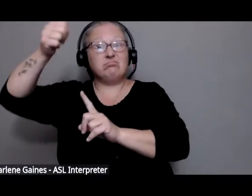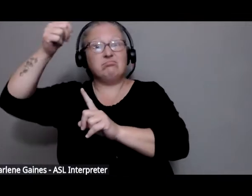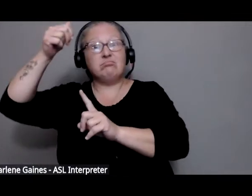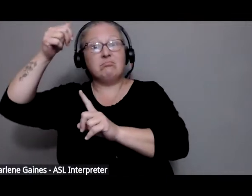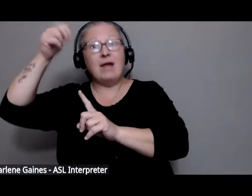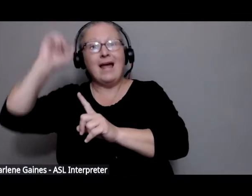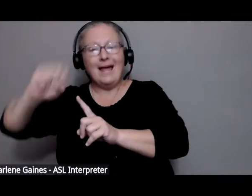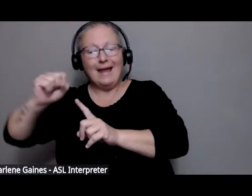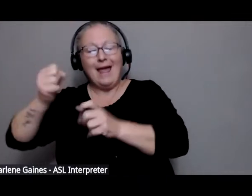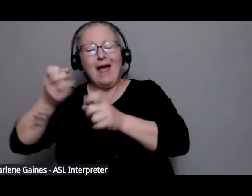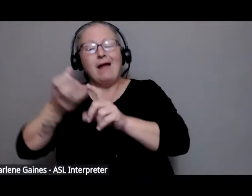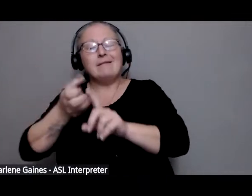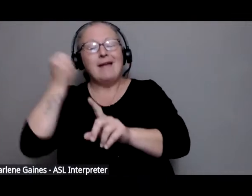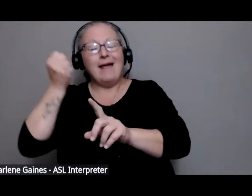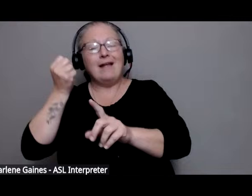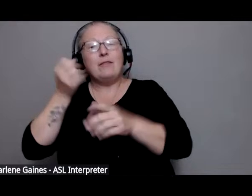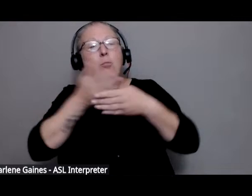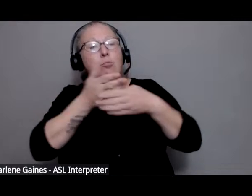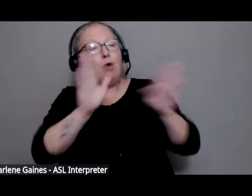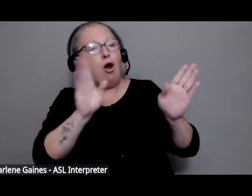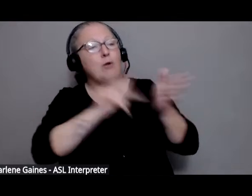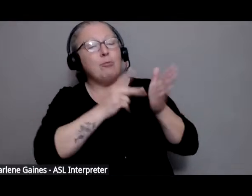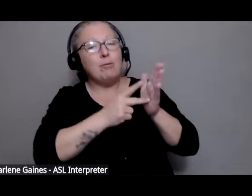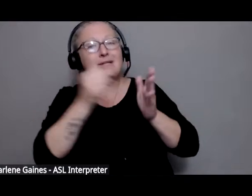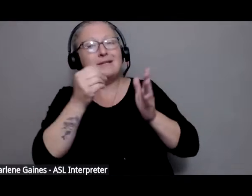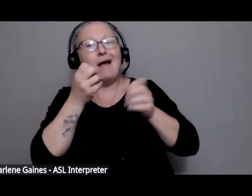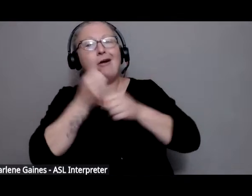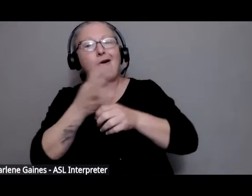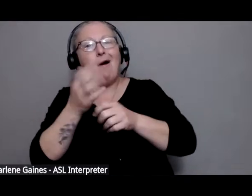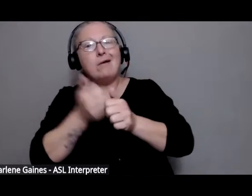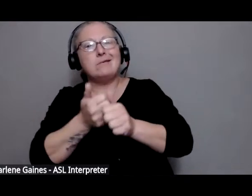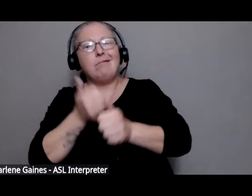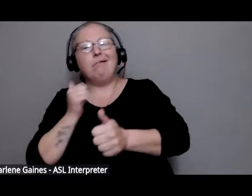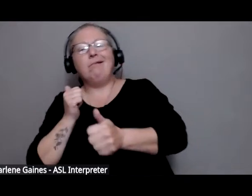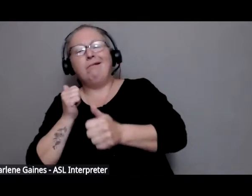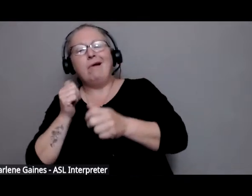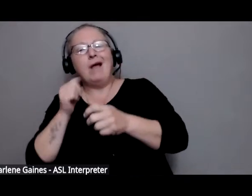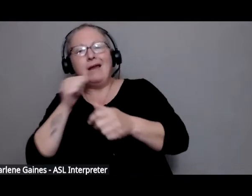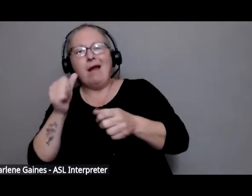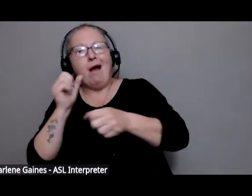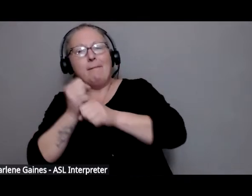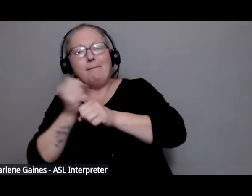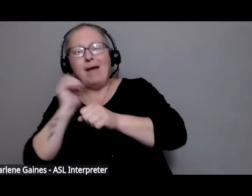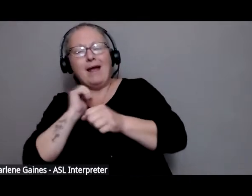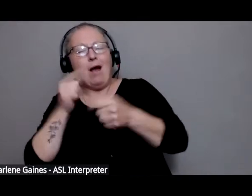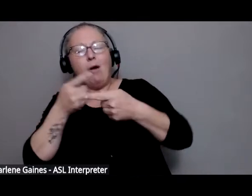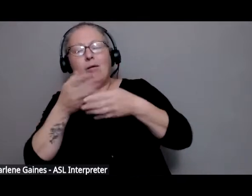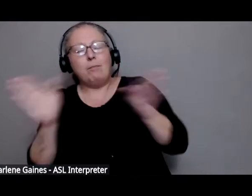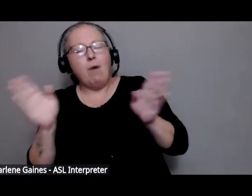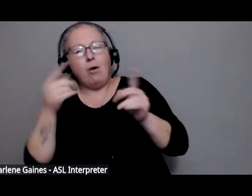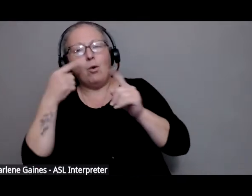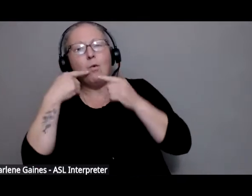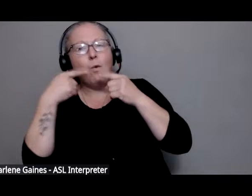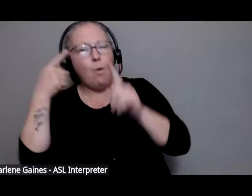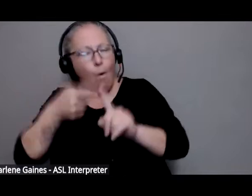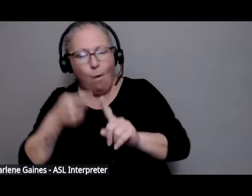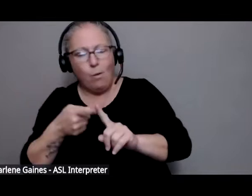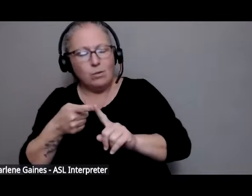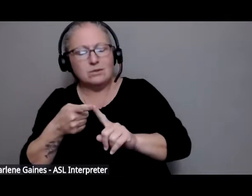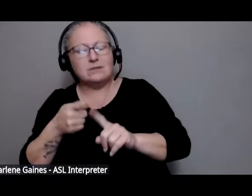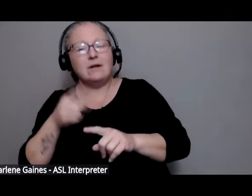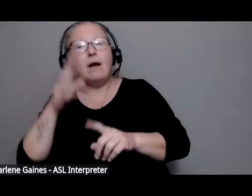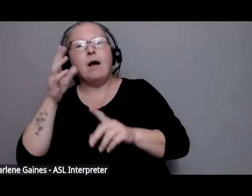broader purpose and hinder our progress on achieving goals in this district. By prioritizing the